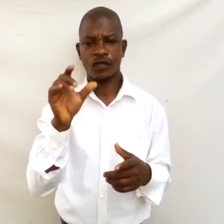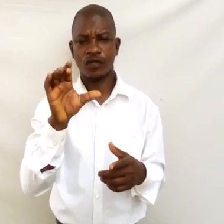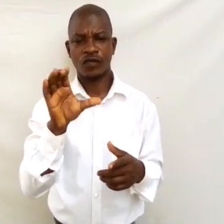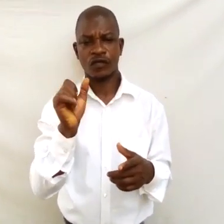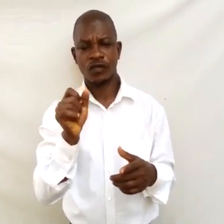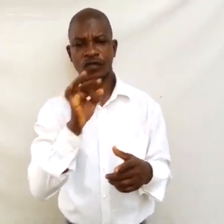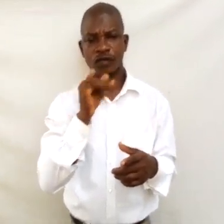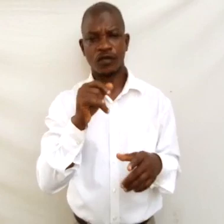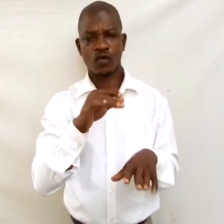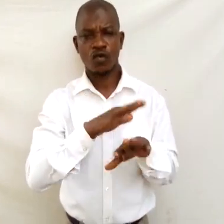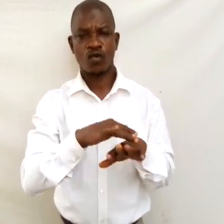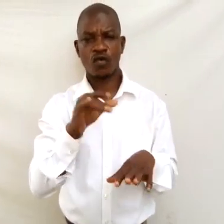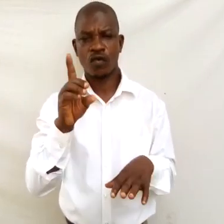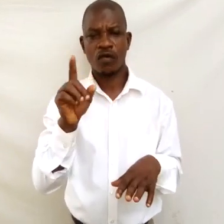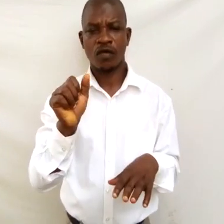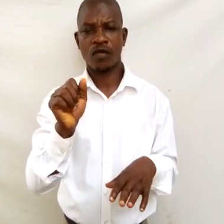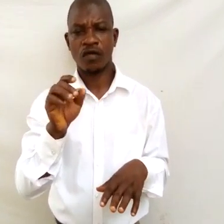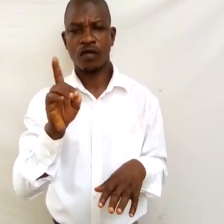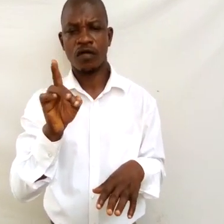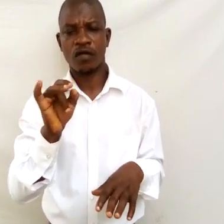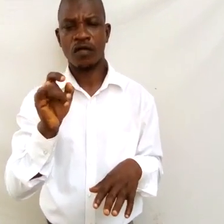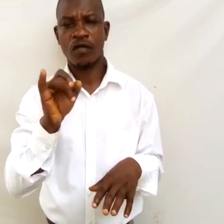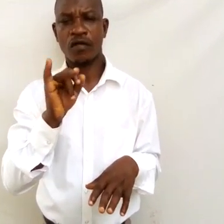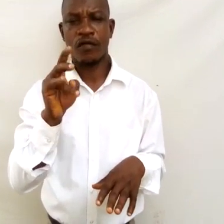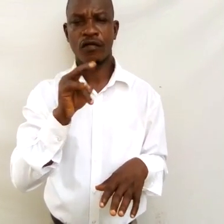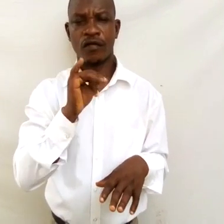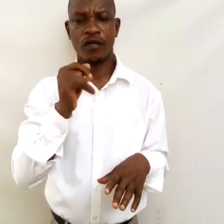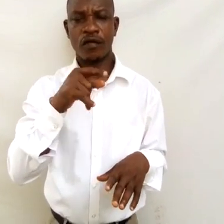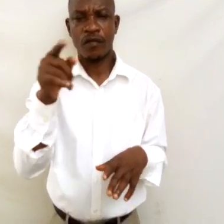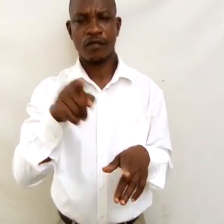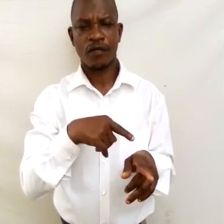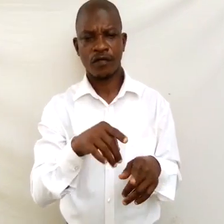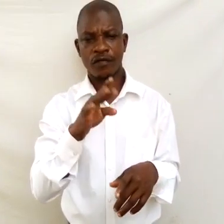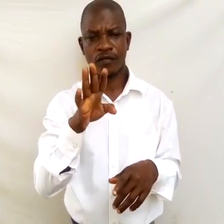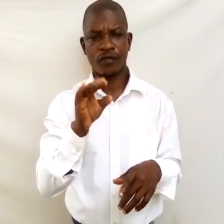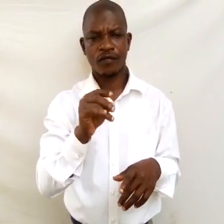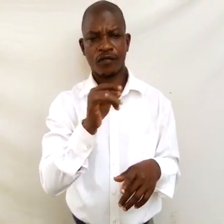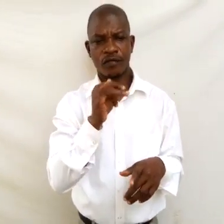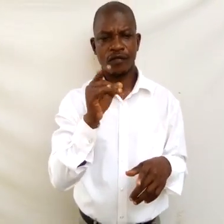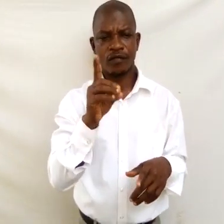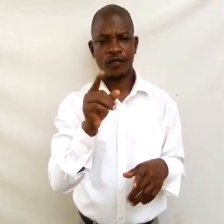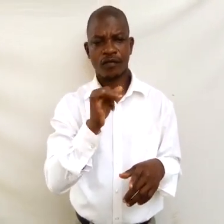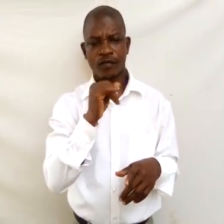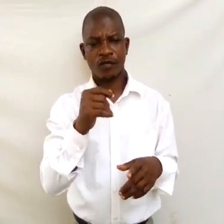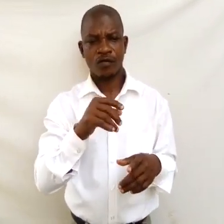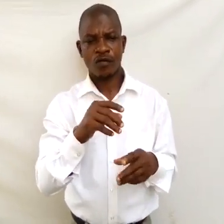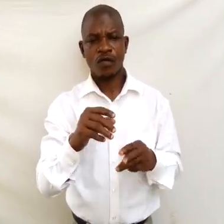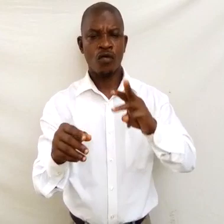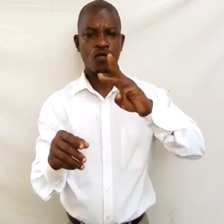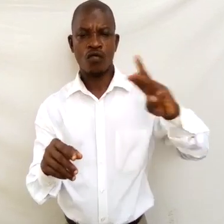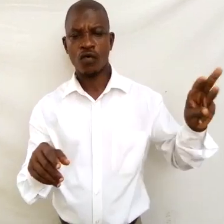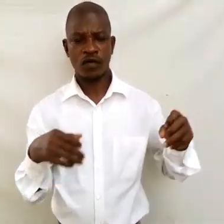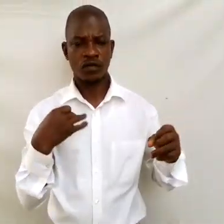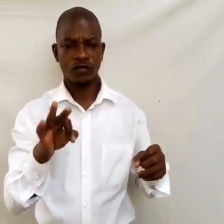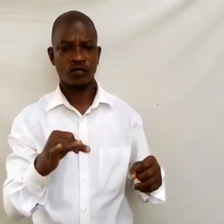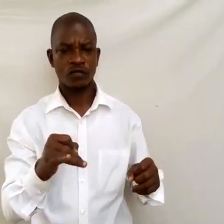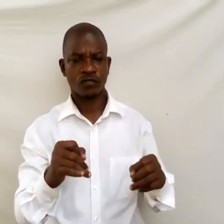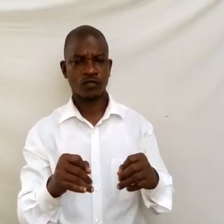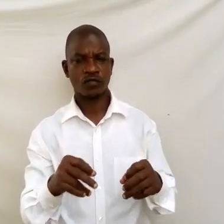David and measure 40 degrees west of north. That is, start